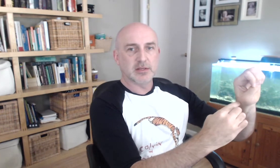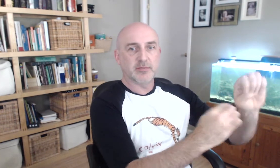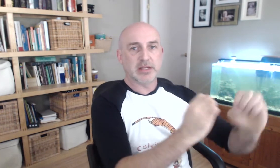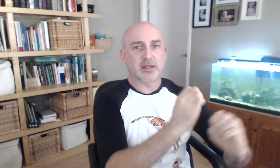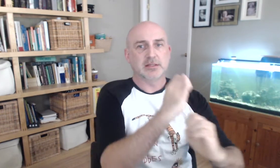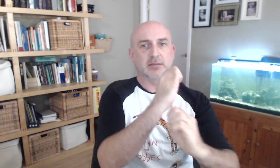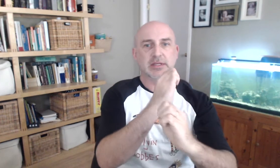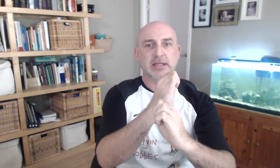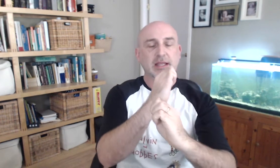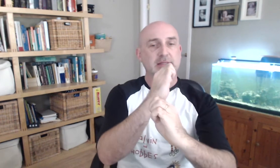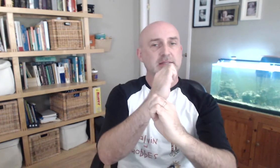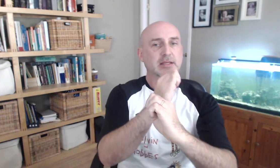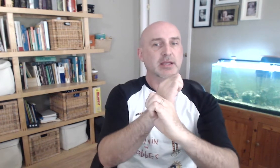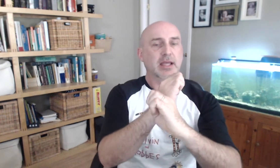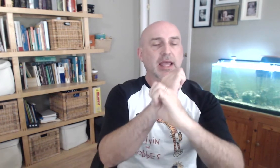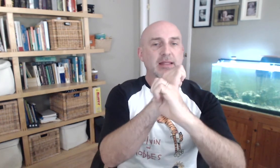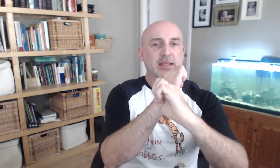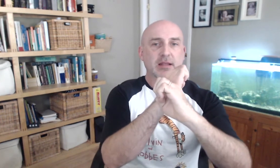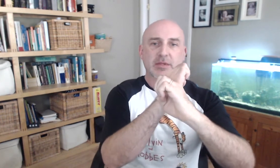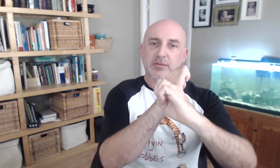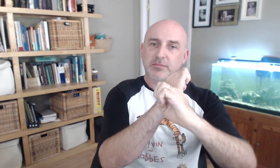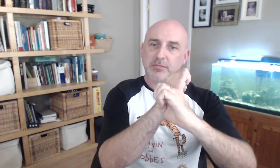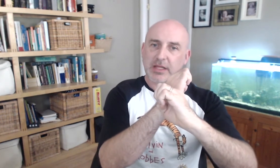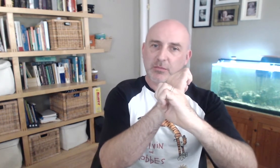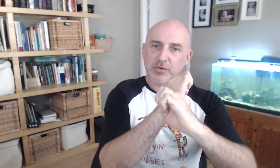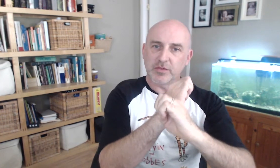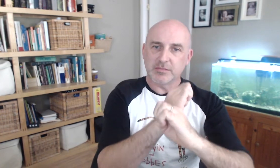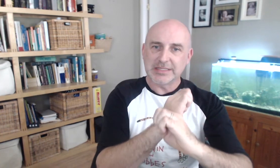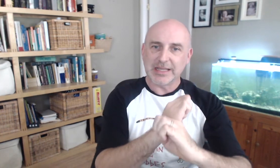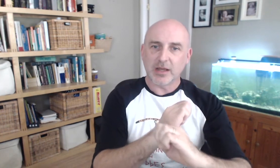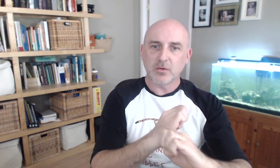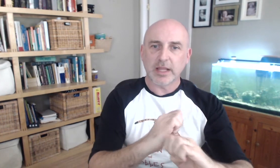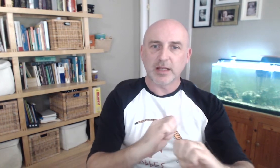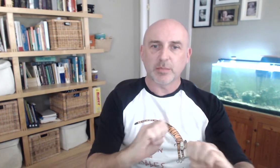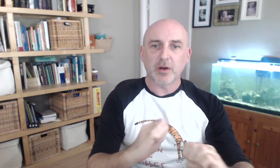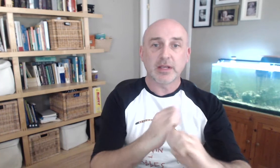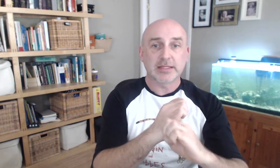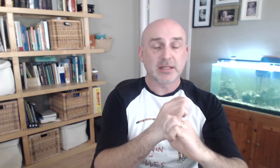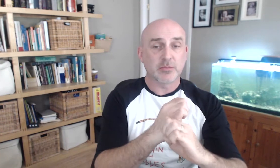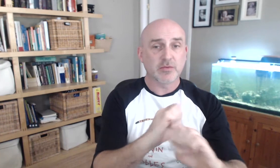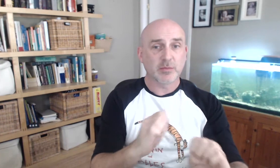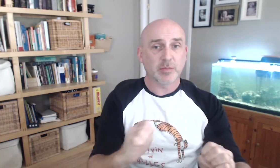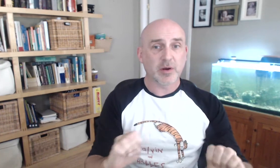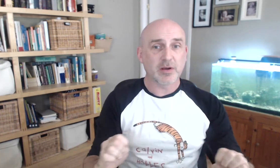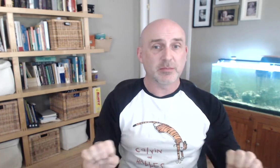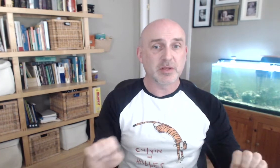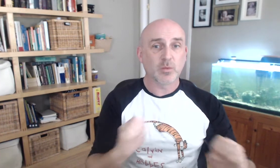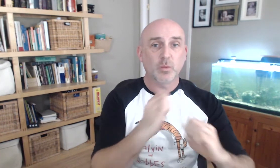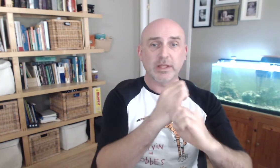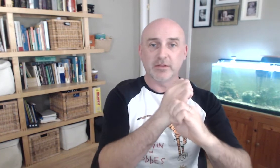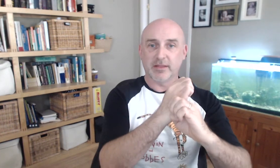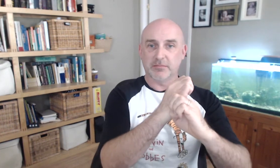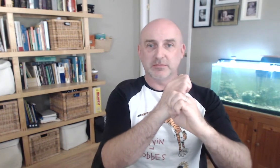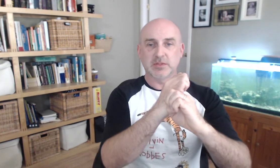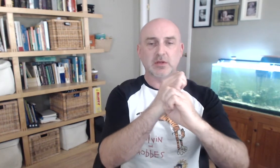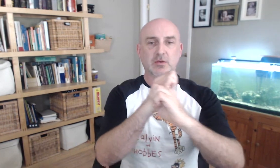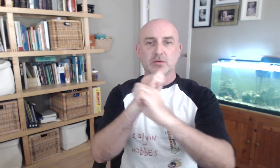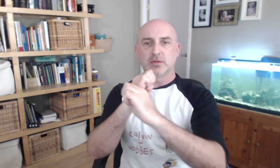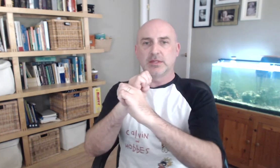my non-dominant hand, and then I'm going to kind of move them down and apart, and as I move them apart I'm going to wiggle them. So let's